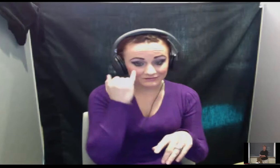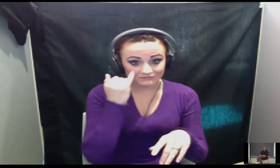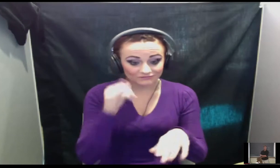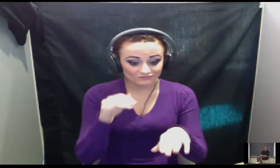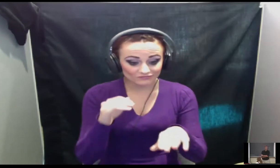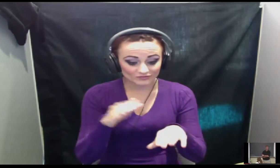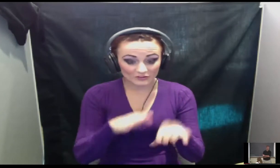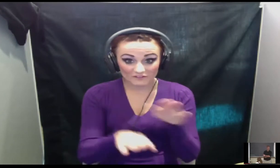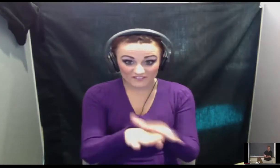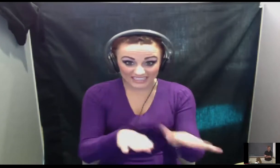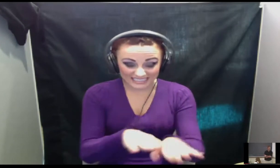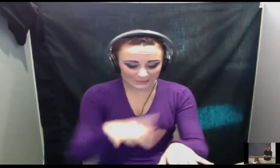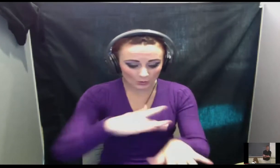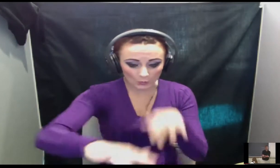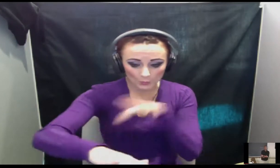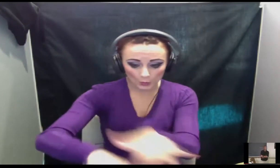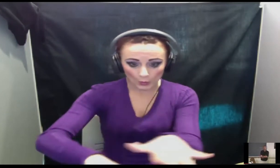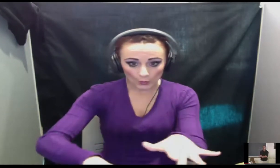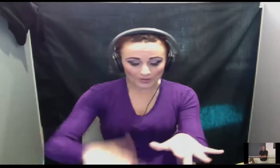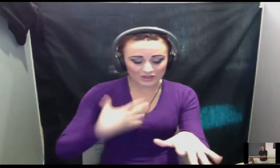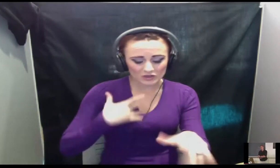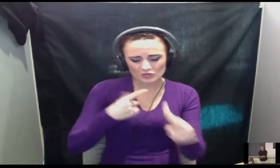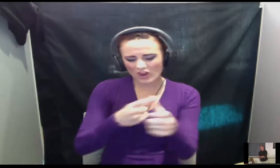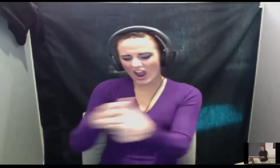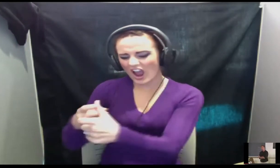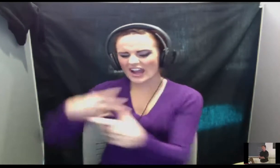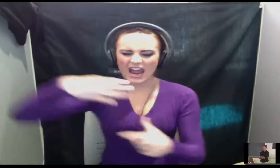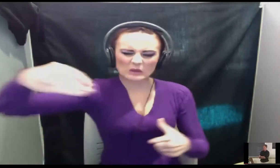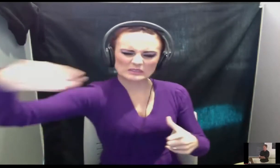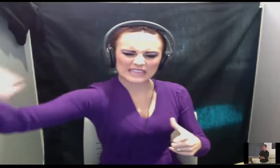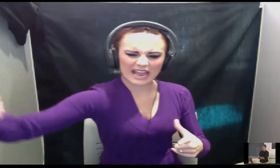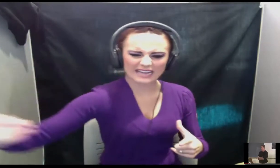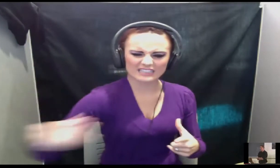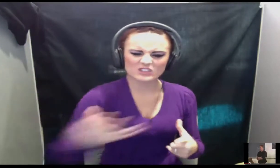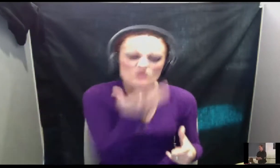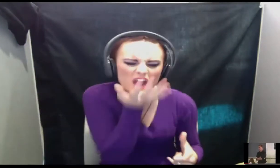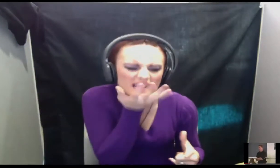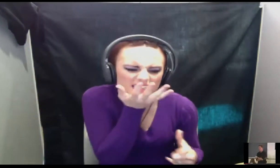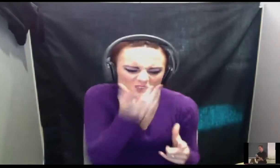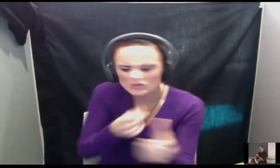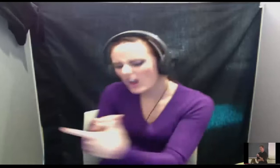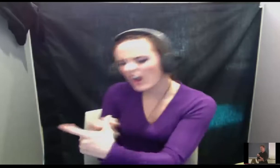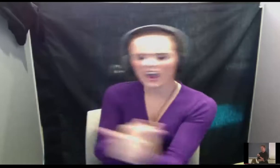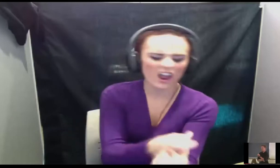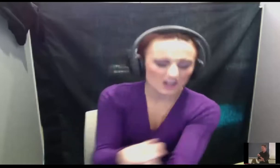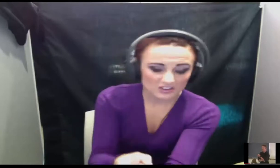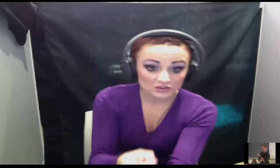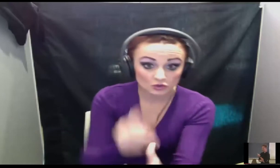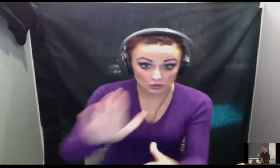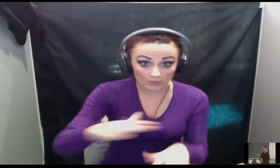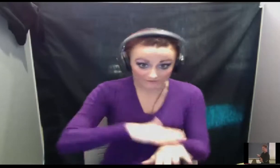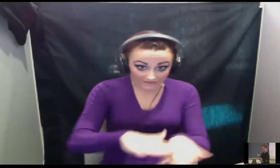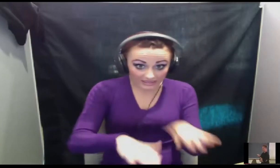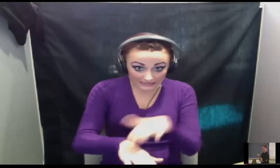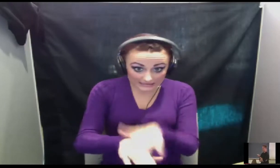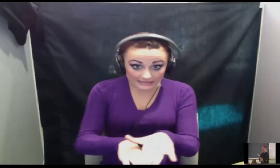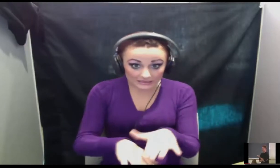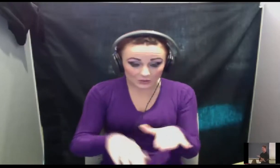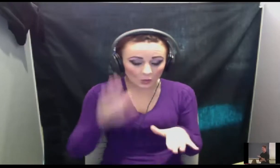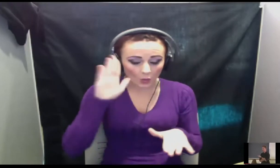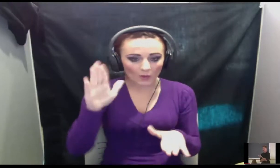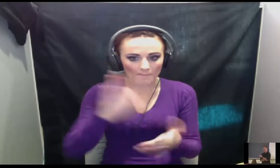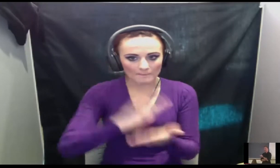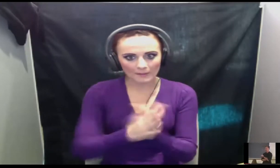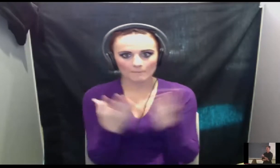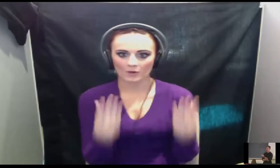go running barefoot through the grass in the morning, your feet might get wet. That's from dew or water that was